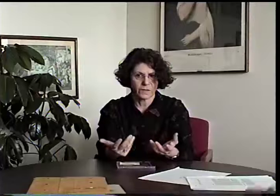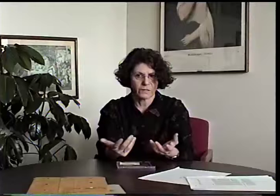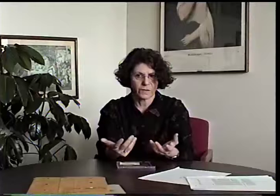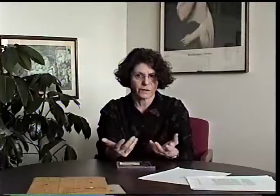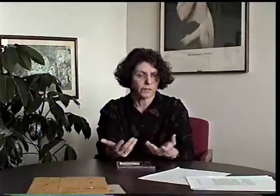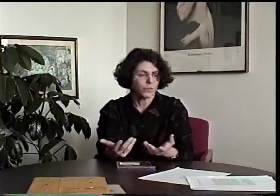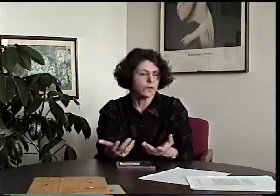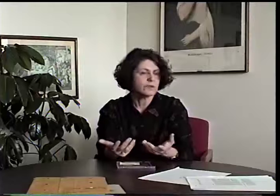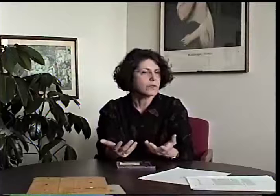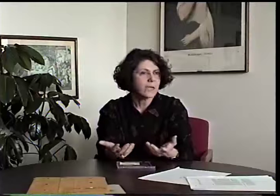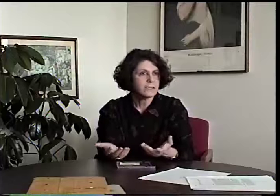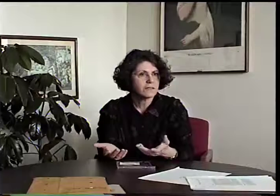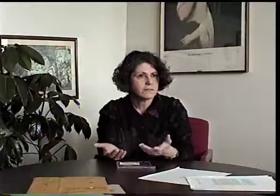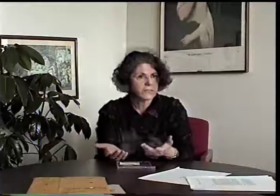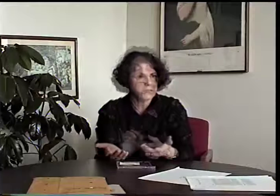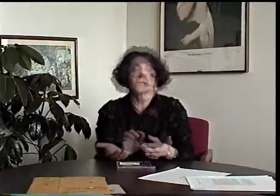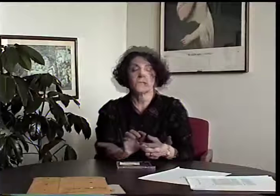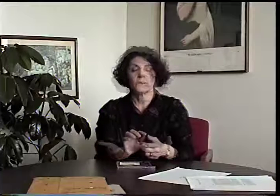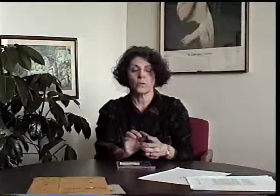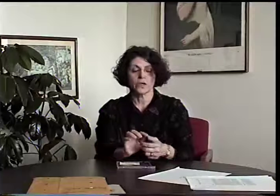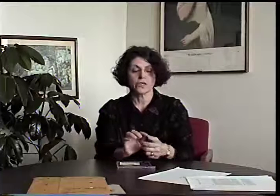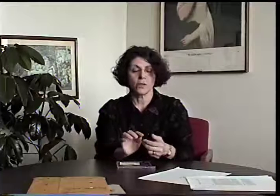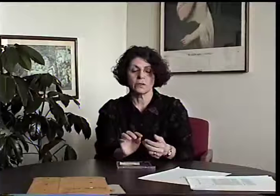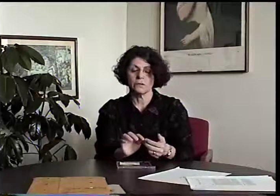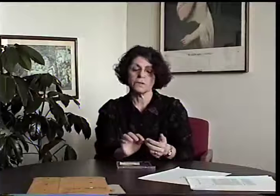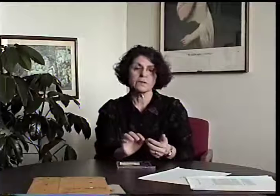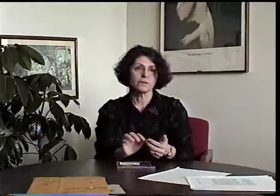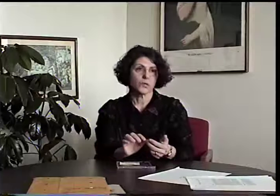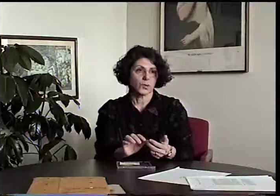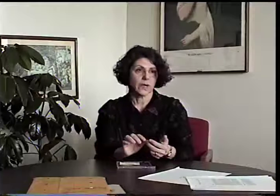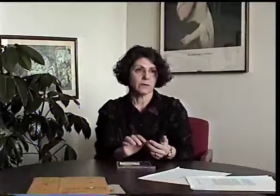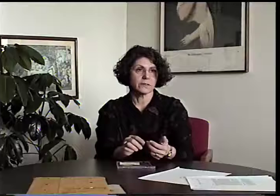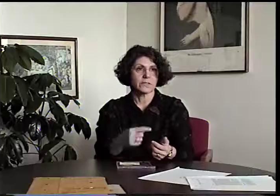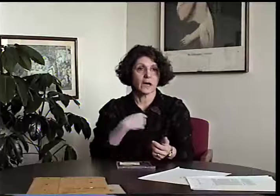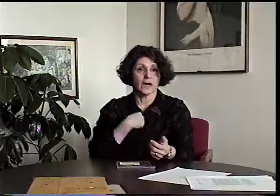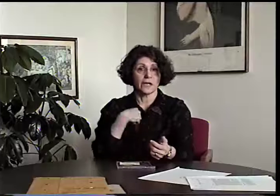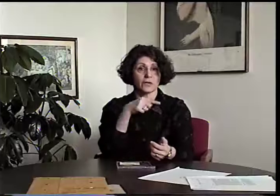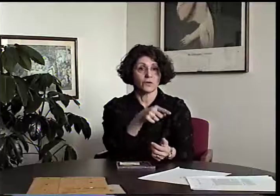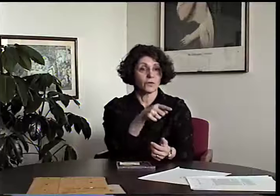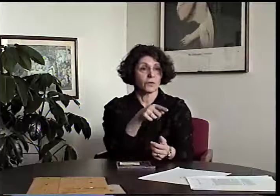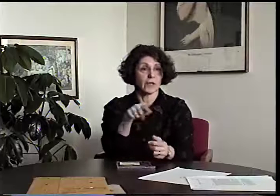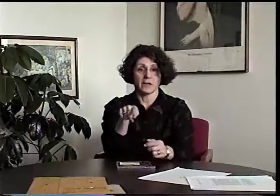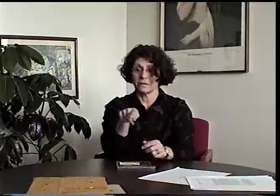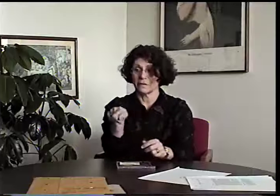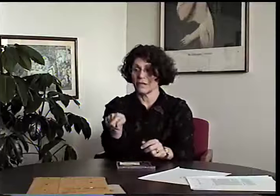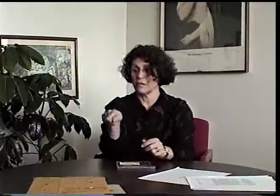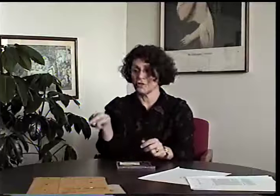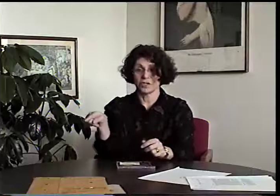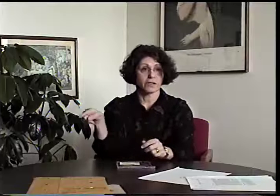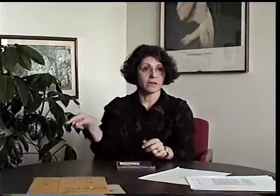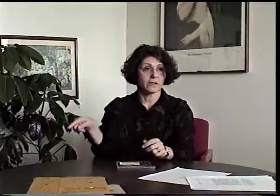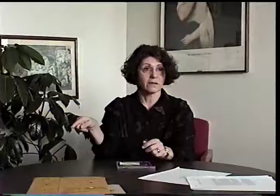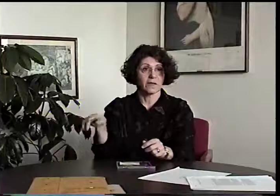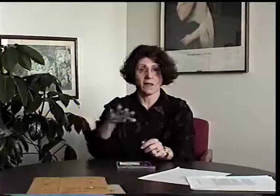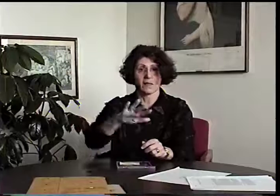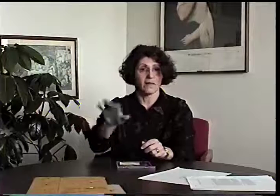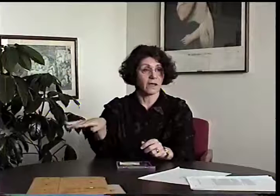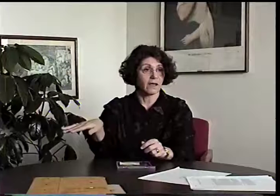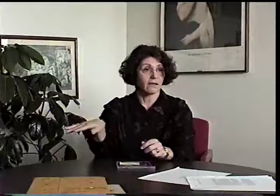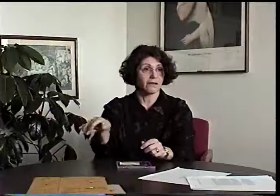for different words are made differently. It works only for the pronouns I, you, and he, she, or it, and they,